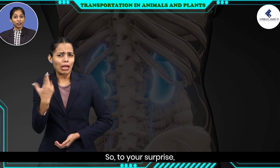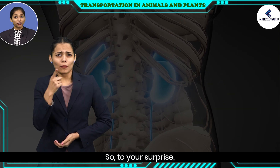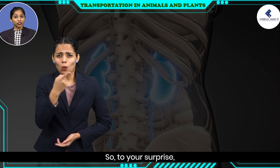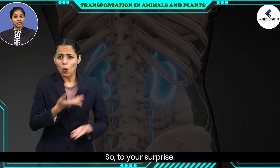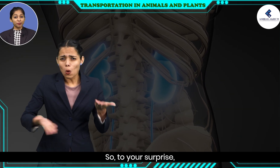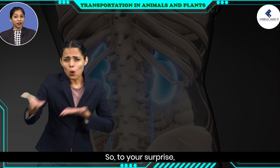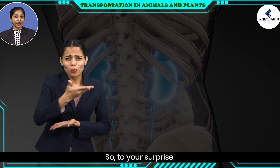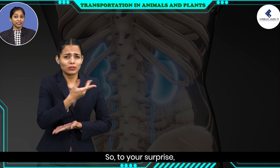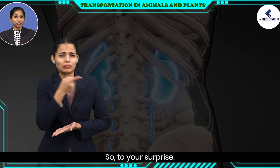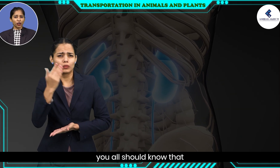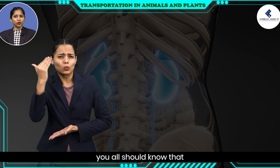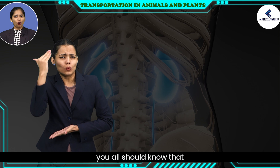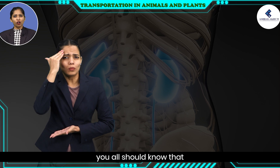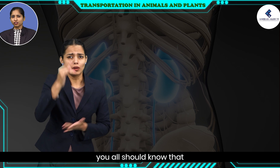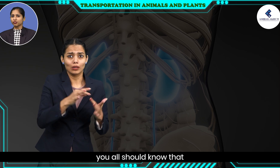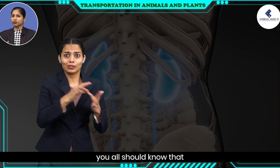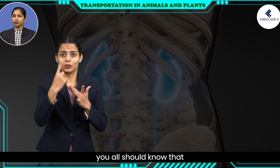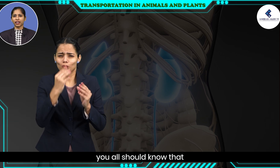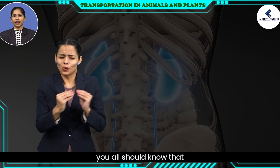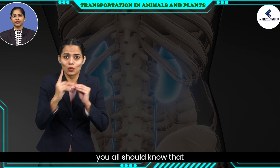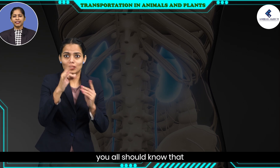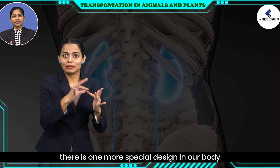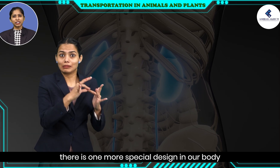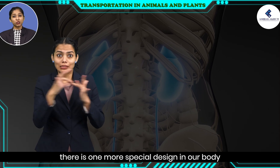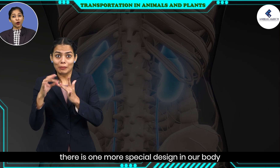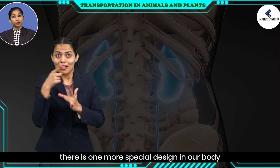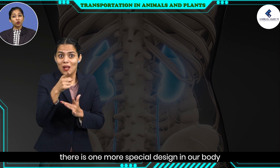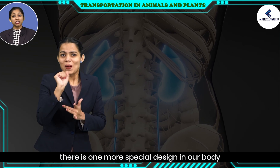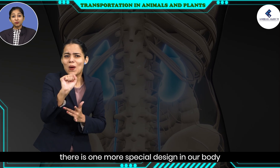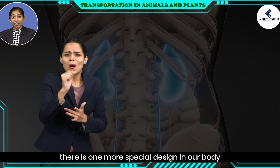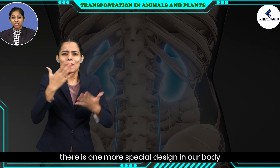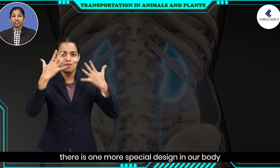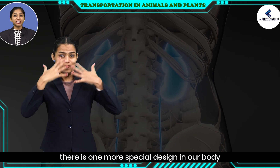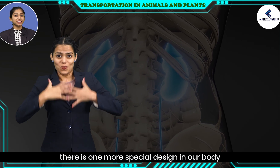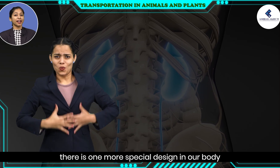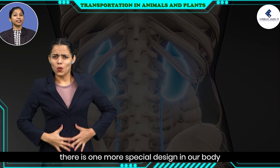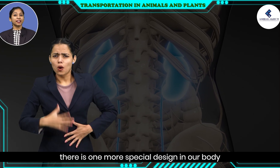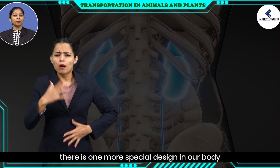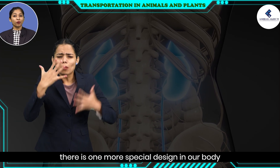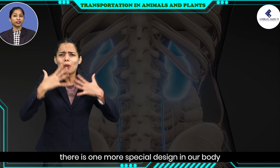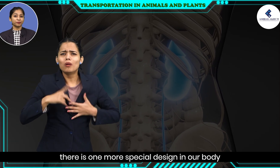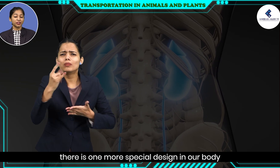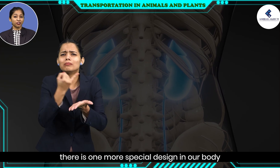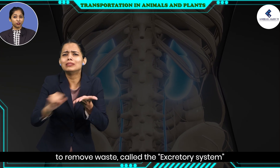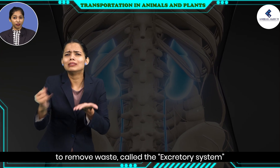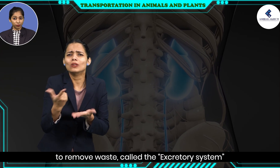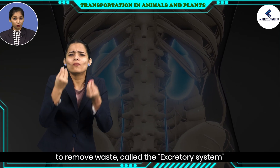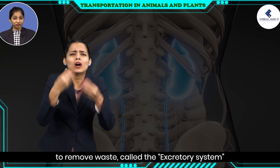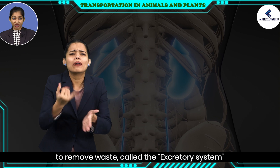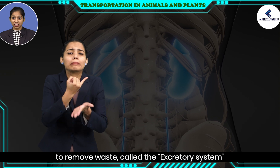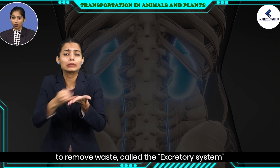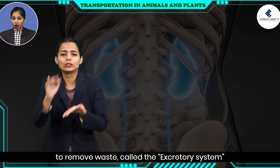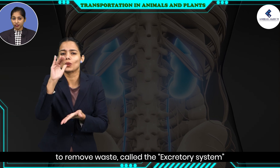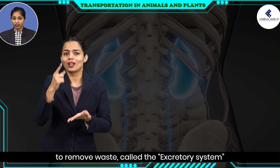So, to your surprise, you all should know that there is one more special design in our body to